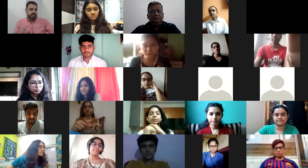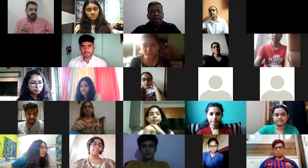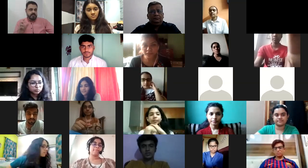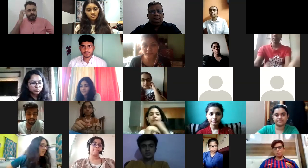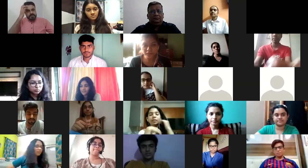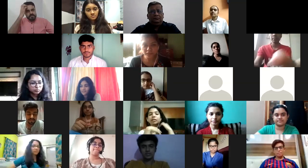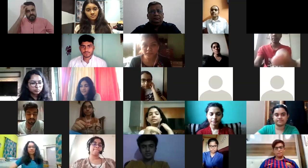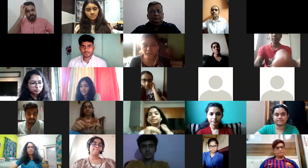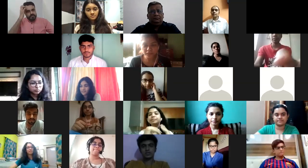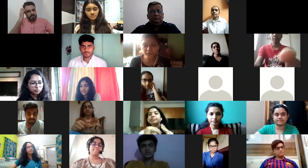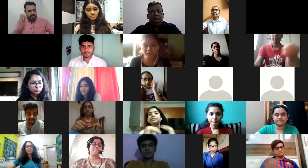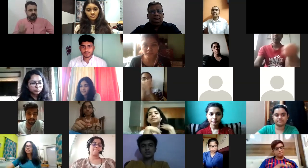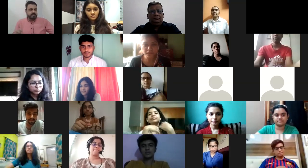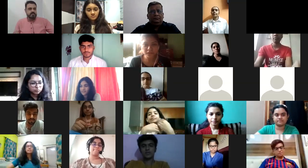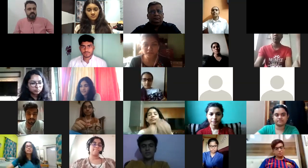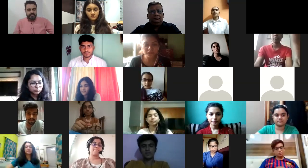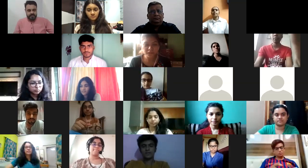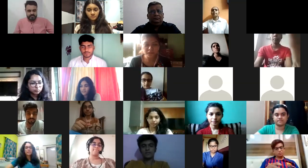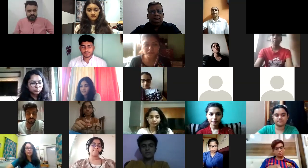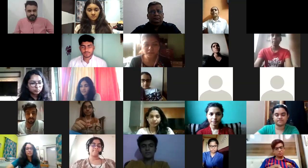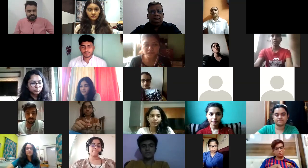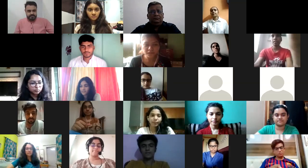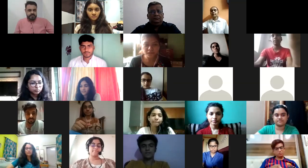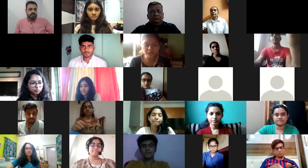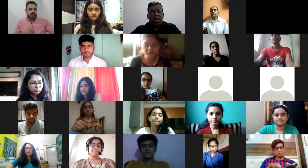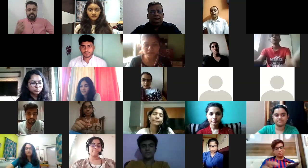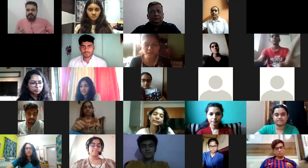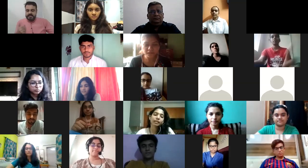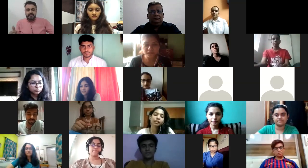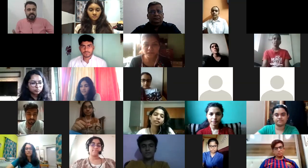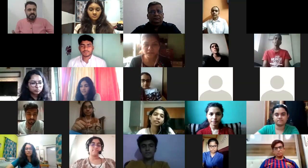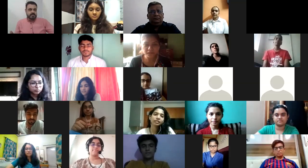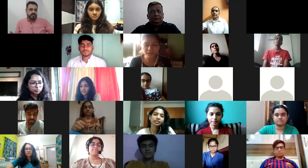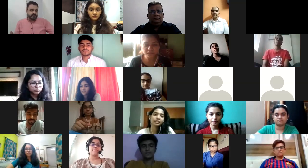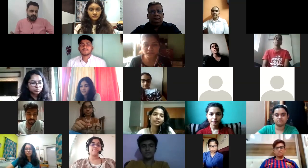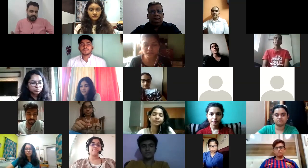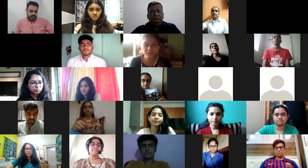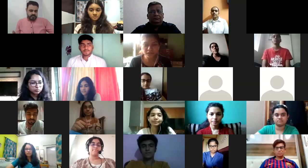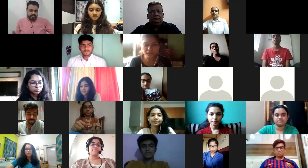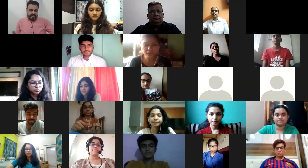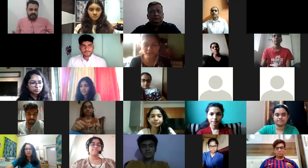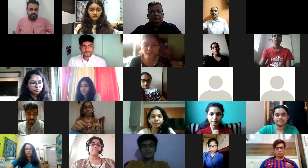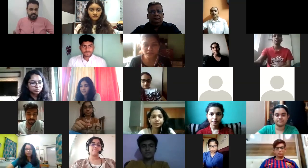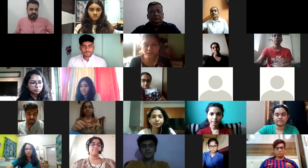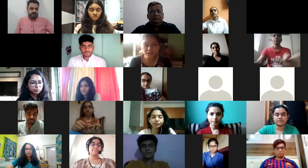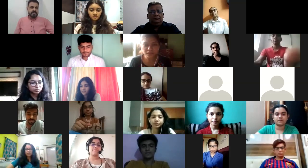The person before you understand what you're trying to say. Because then there's another system of sign language which I was mentioning, the